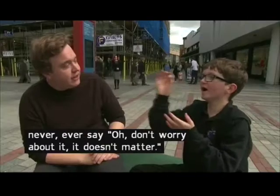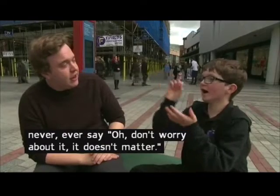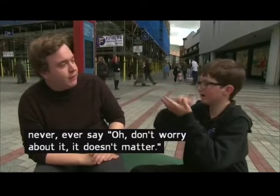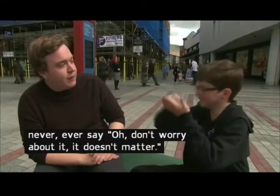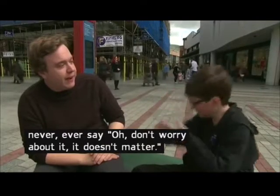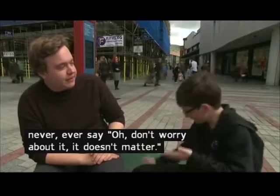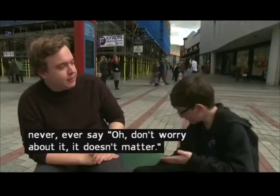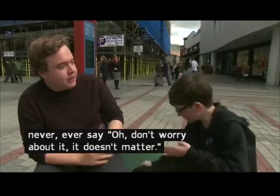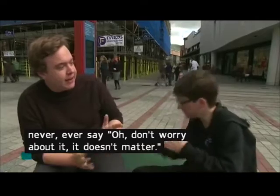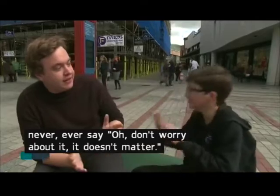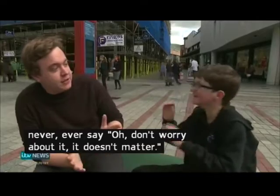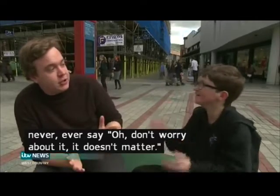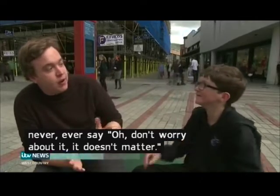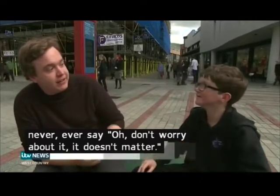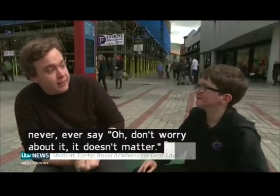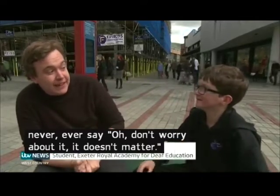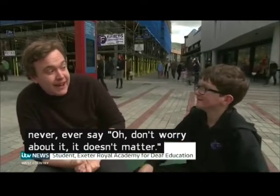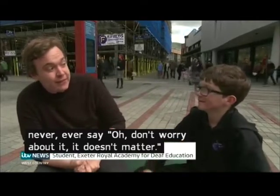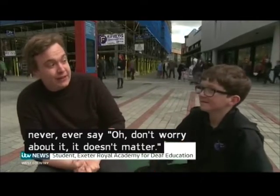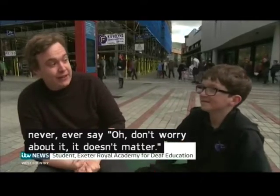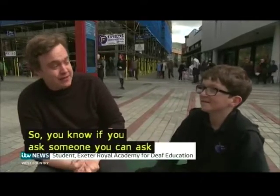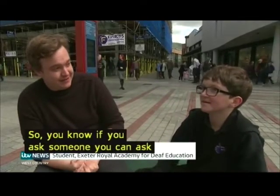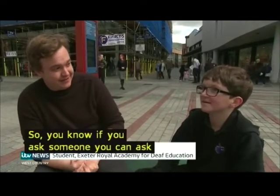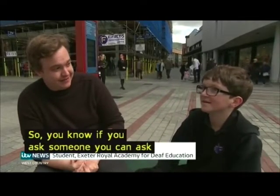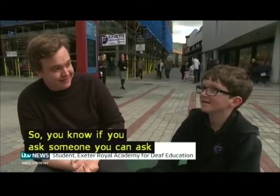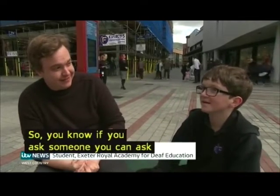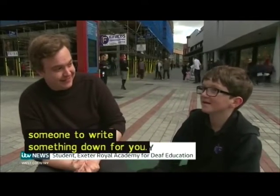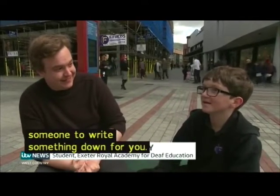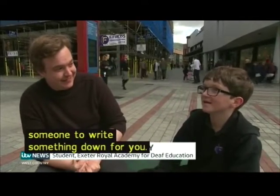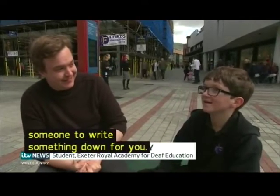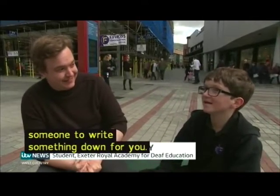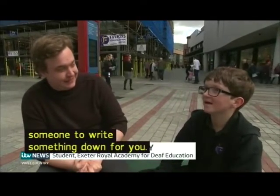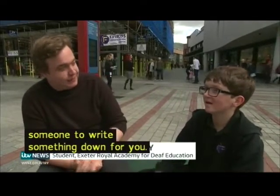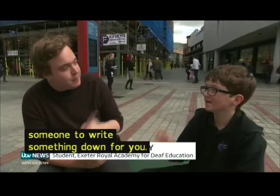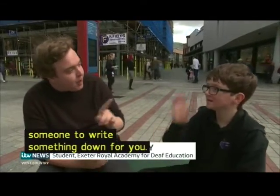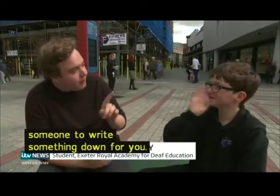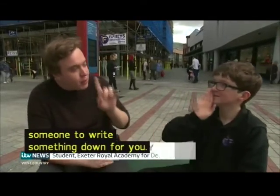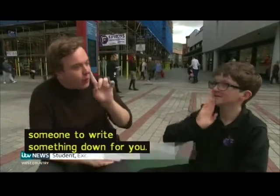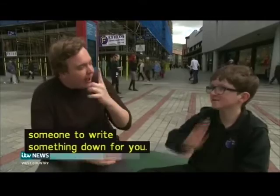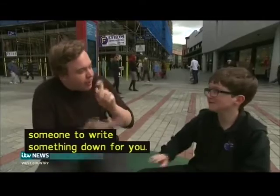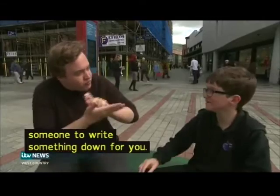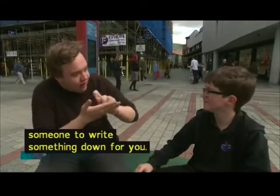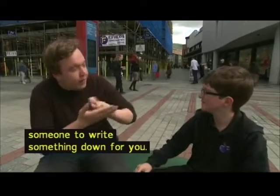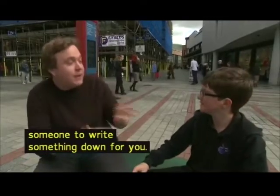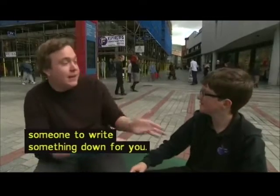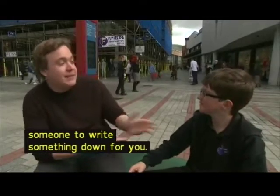So, if you ask someone, you can ask someone to write something down for you. You can't always do that, can you? Write it down, but it makes me